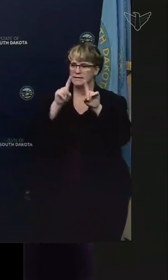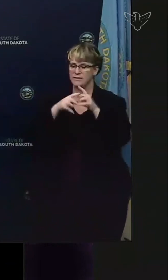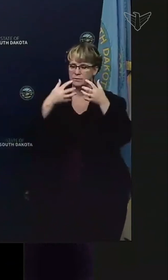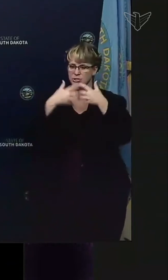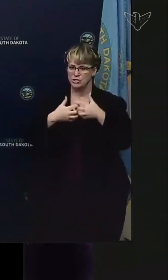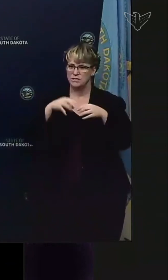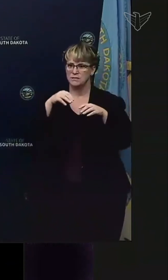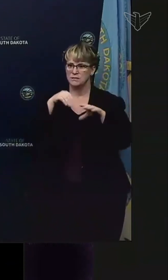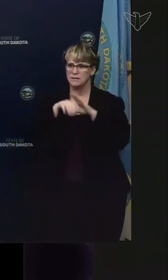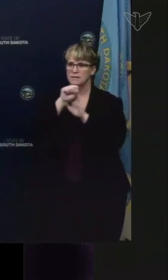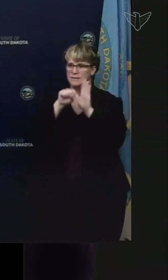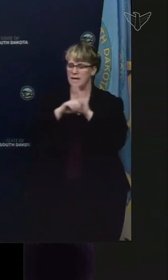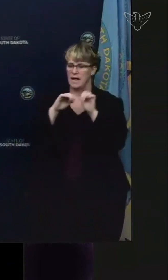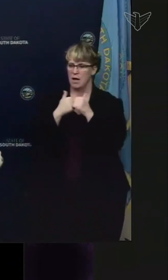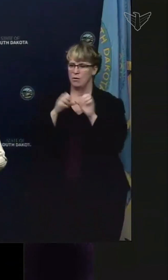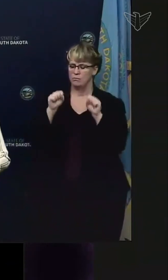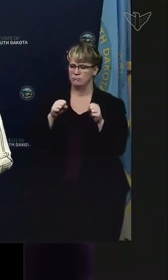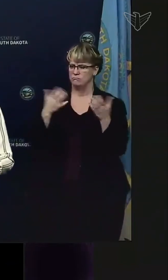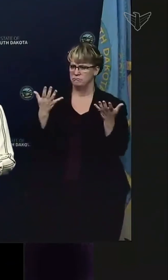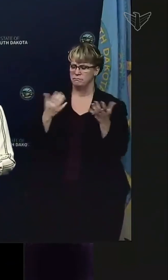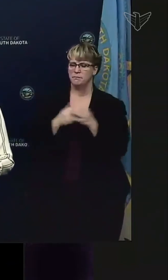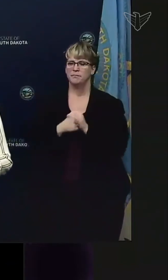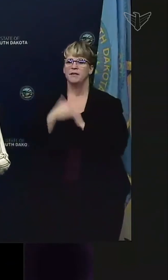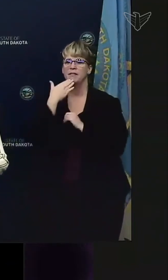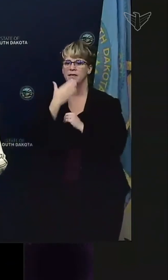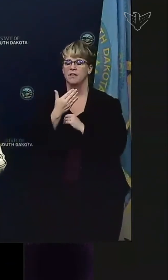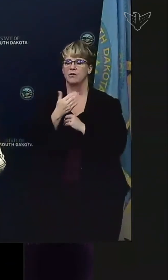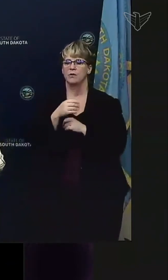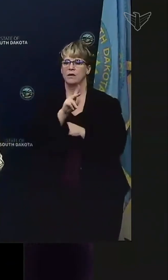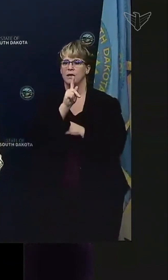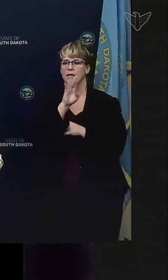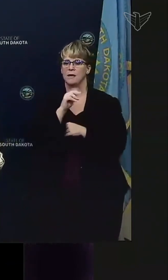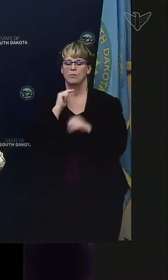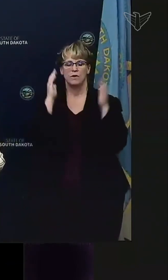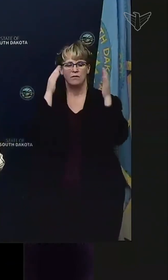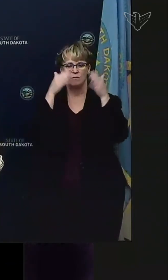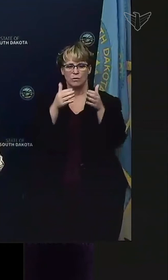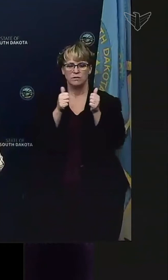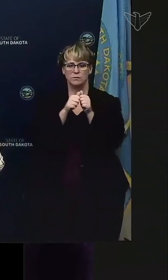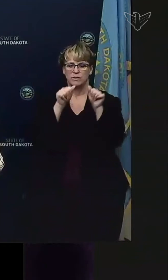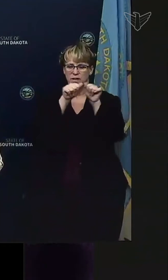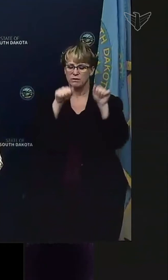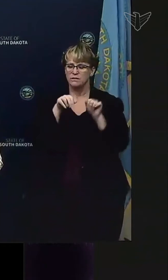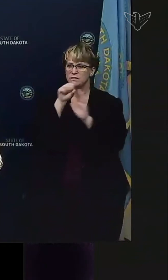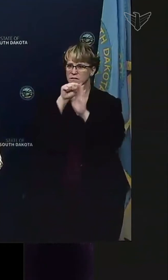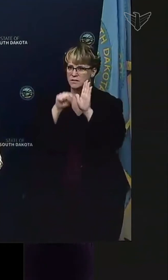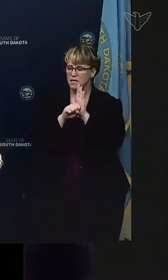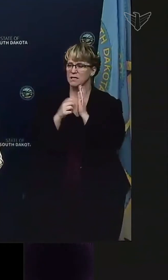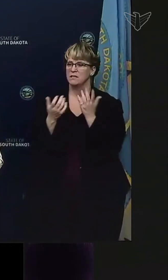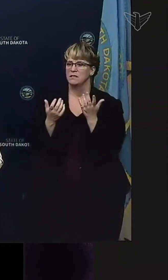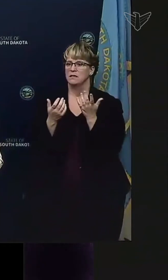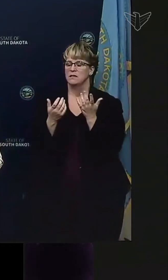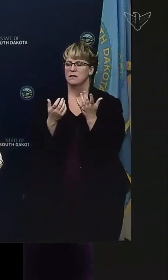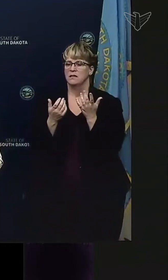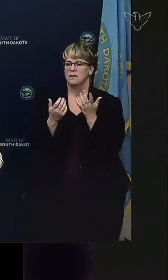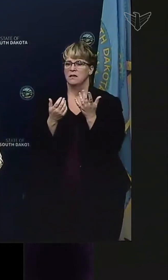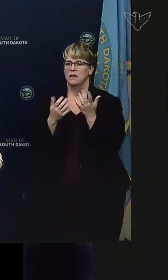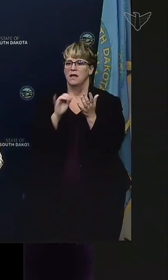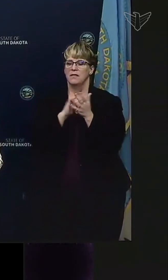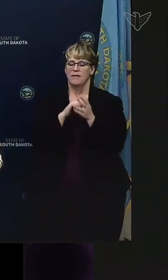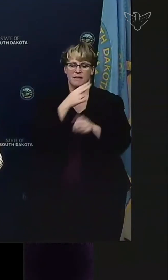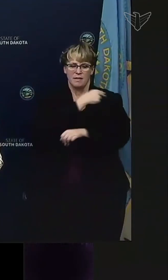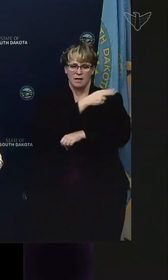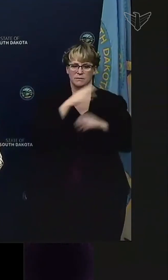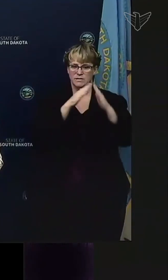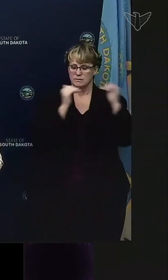testing. Thank you, Jackie. This is Kim Malsom-Reisen. We focused on areas of the state where the